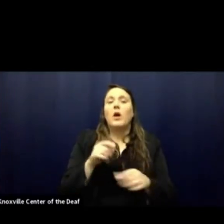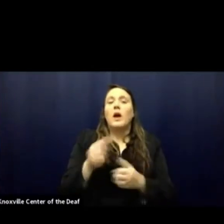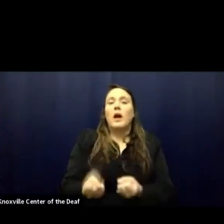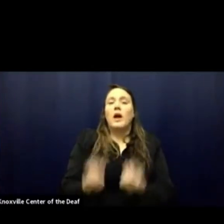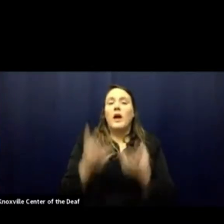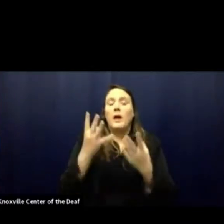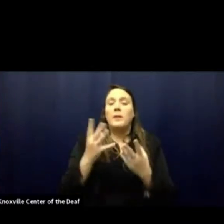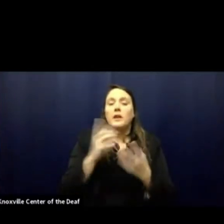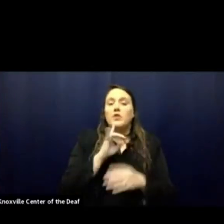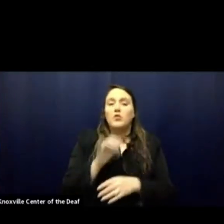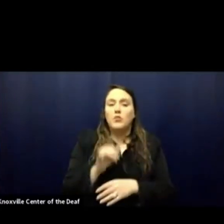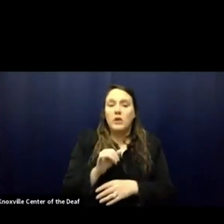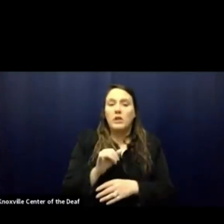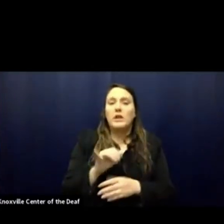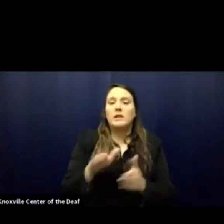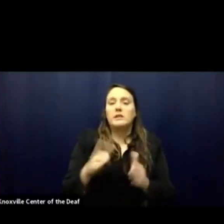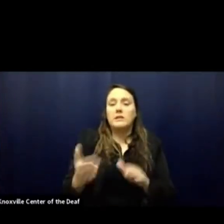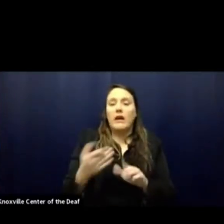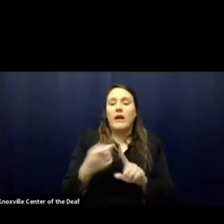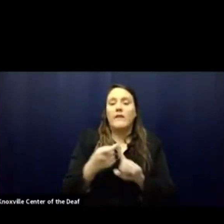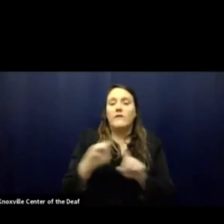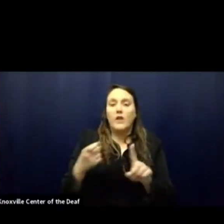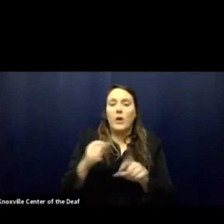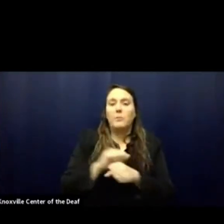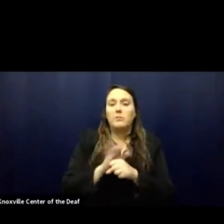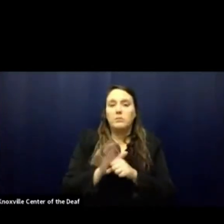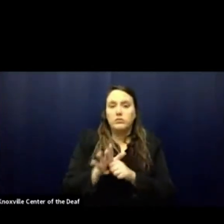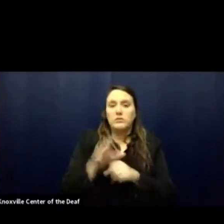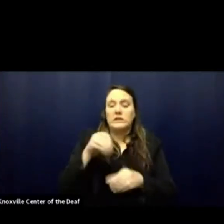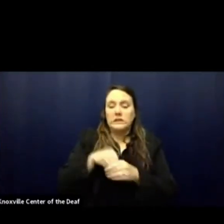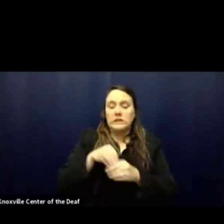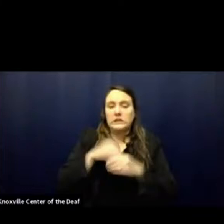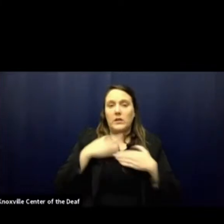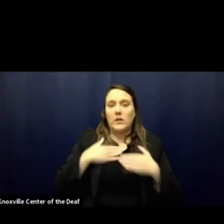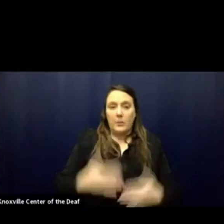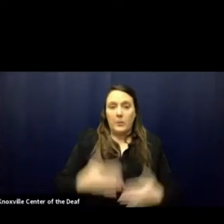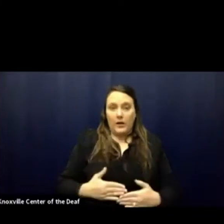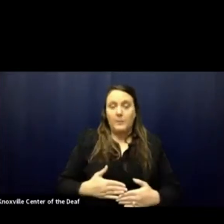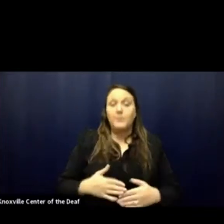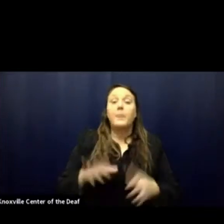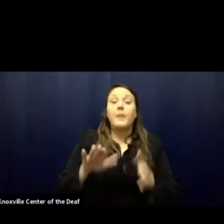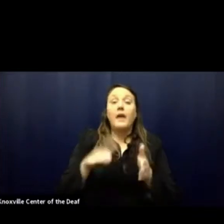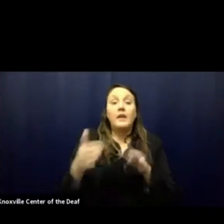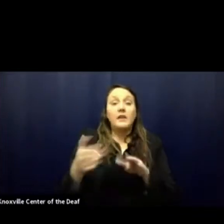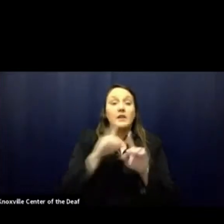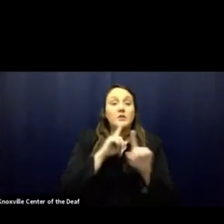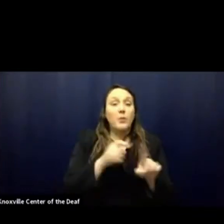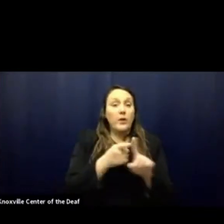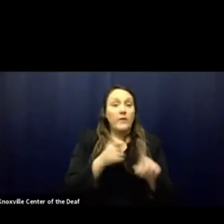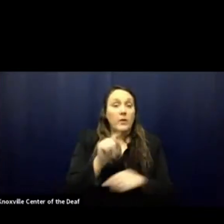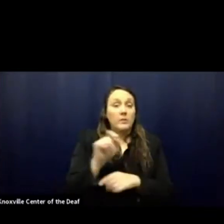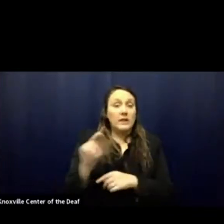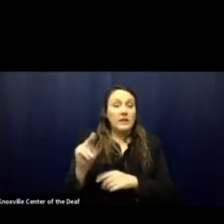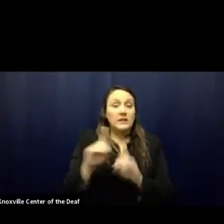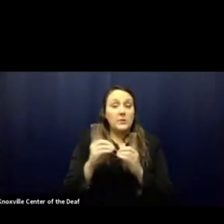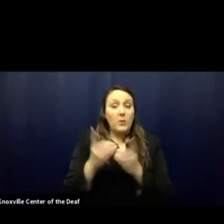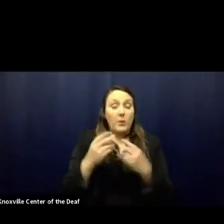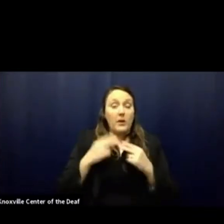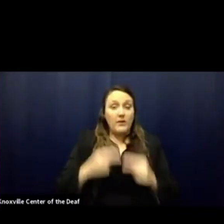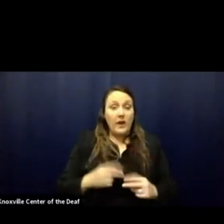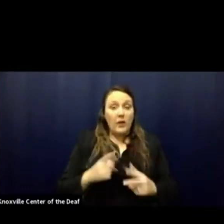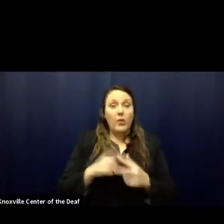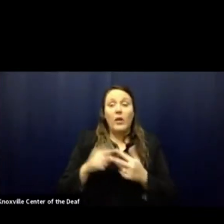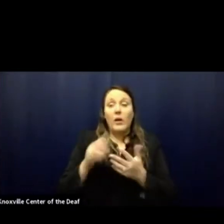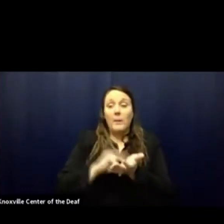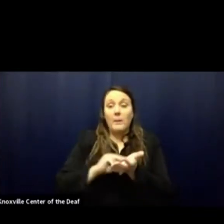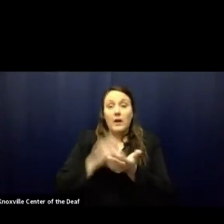COVID-19 virus did to their body? So the deaths are reported from the Tennessee Department of Health, from the medical examiner's office, and